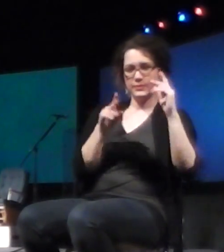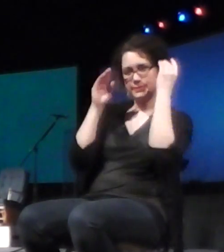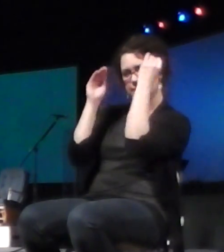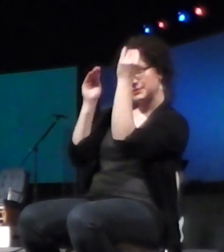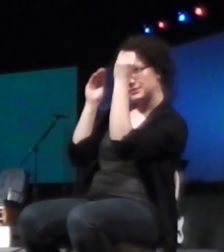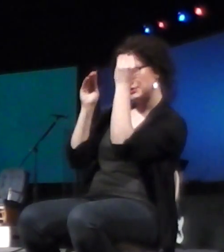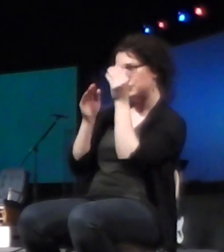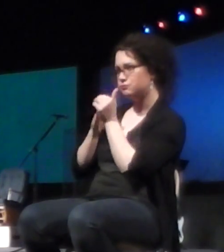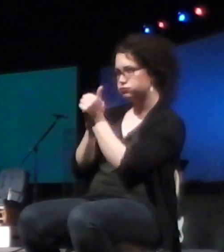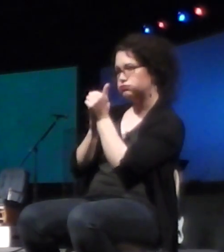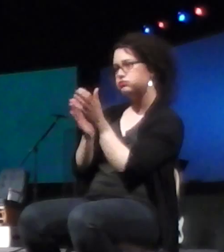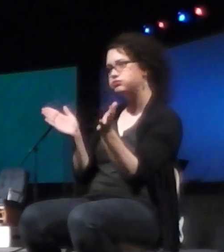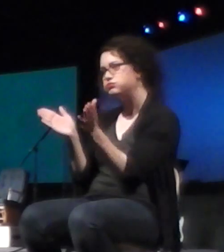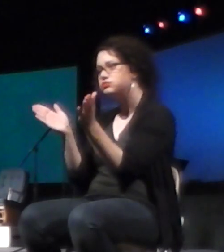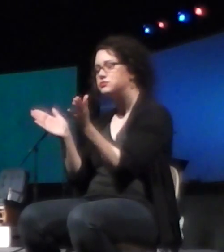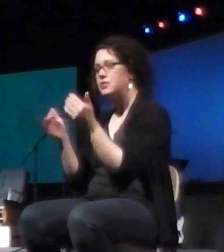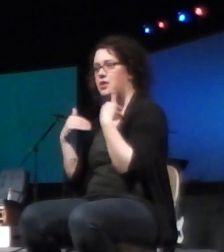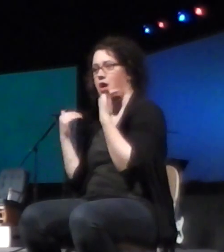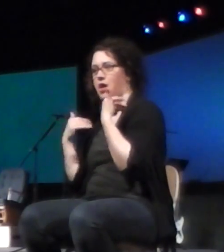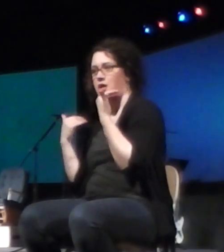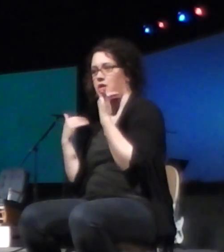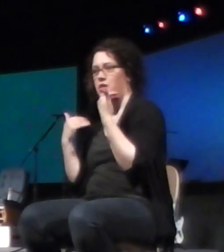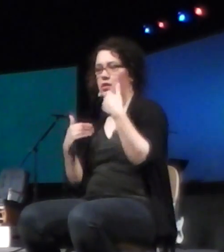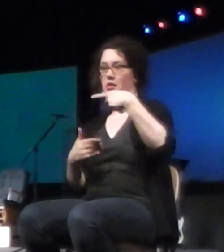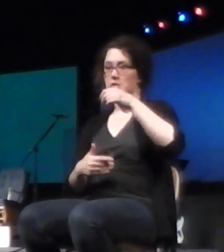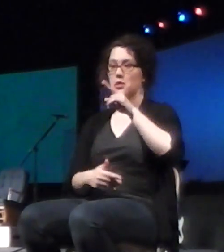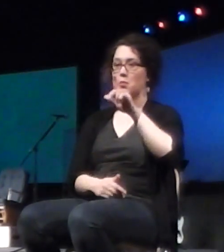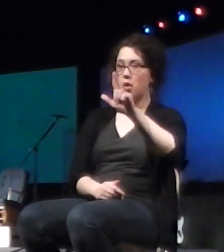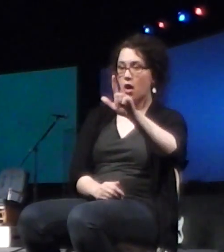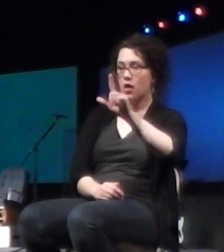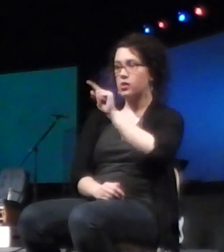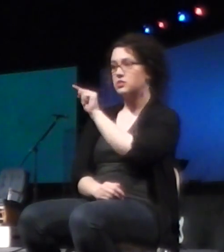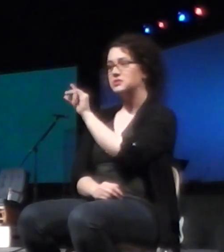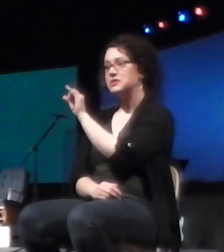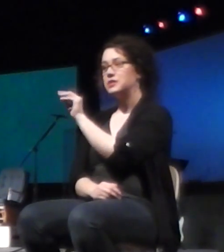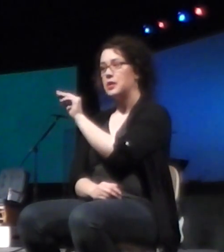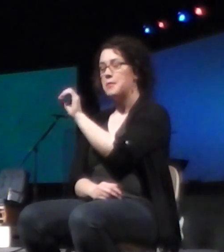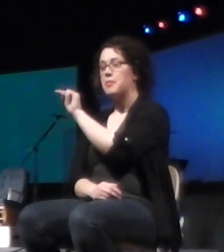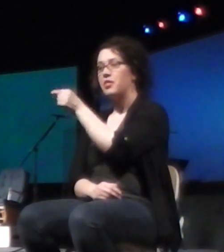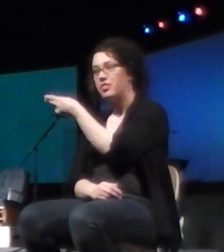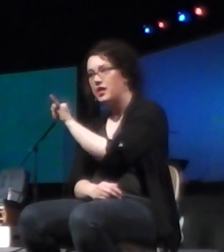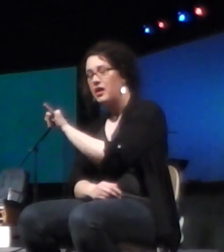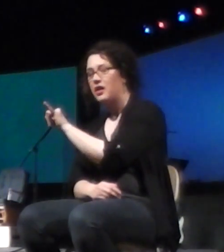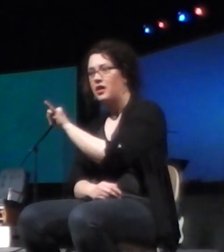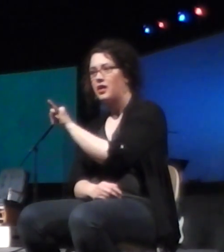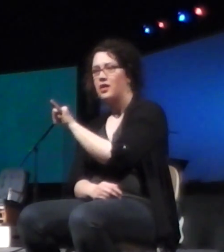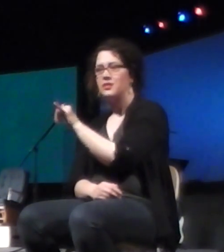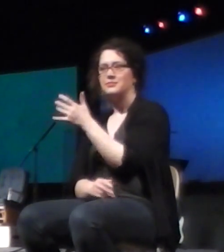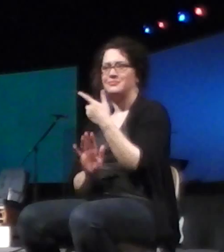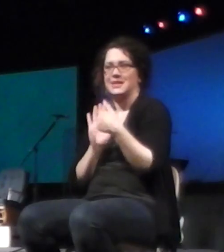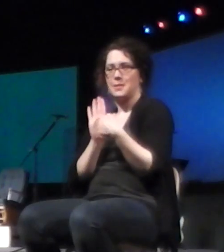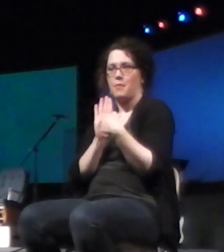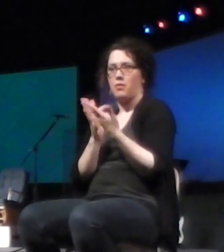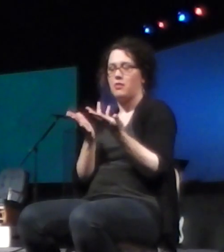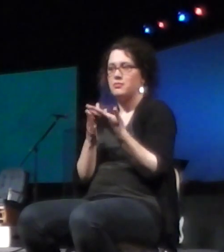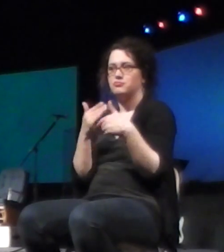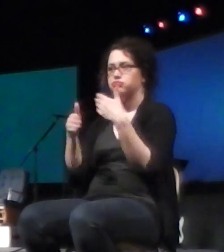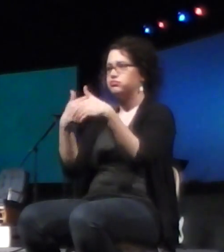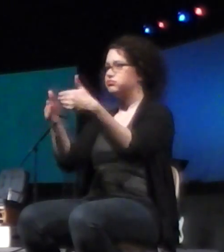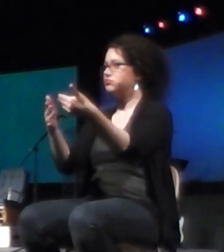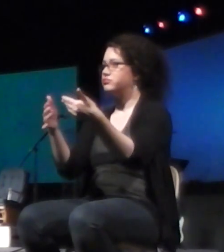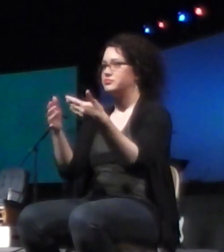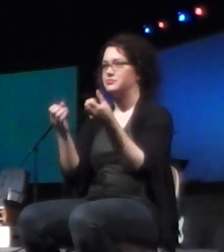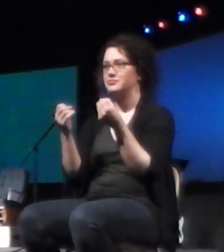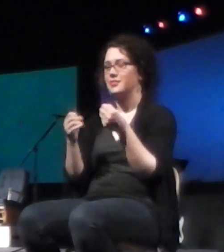person. You see it in Paul and Timothy, and you see it all the way through. And so here's kind of what